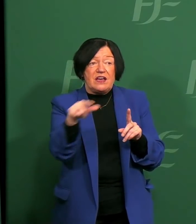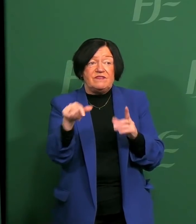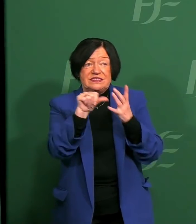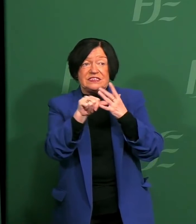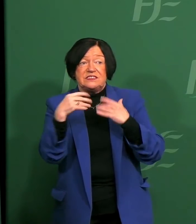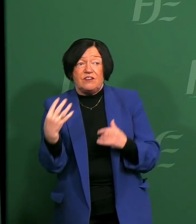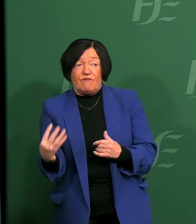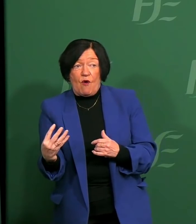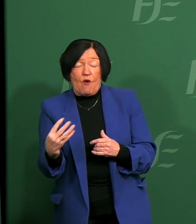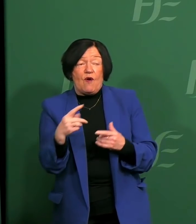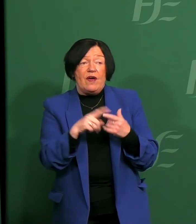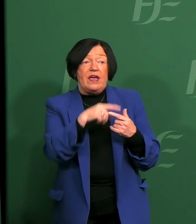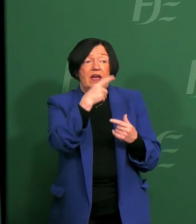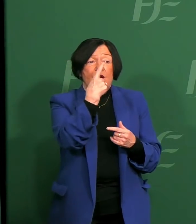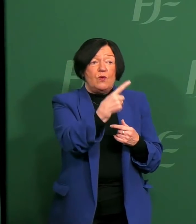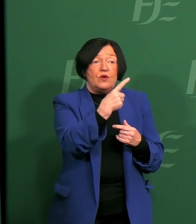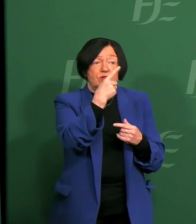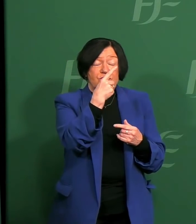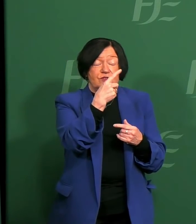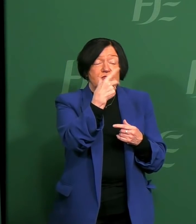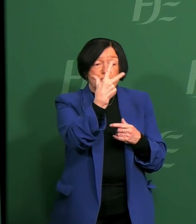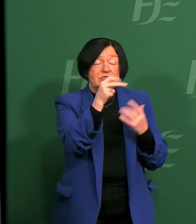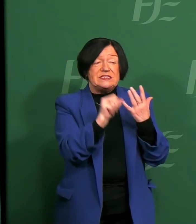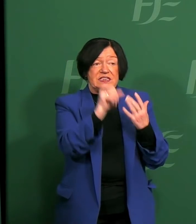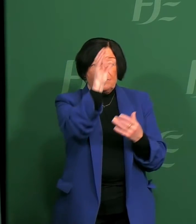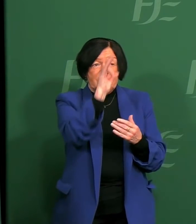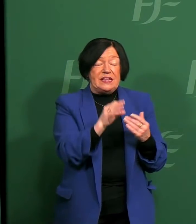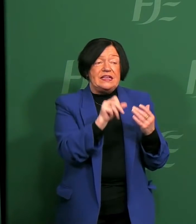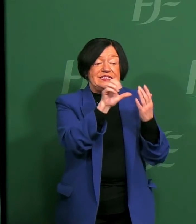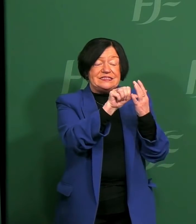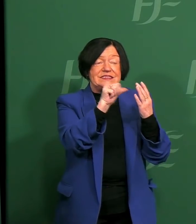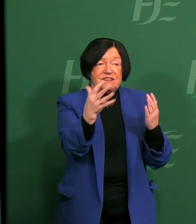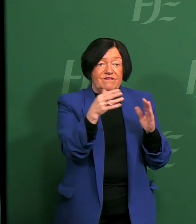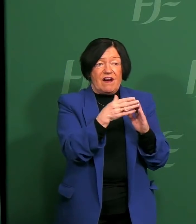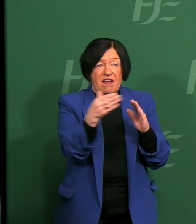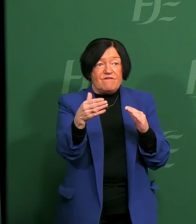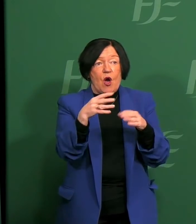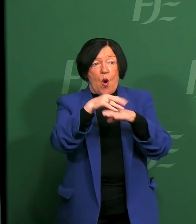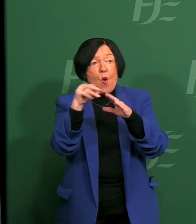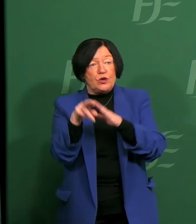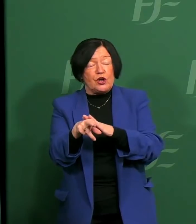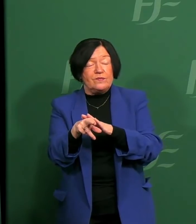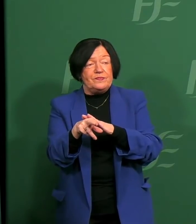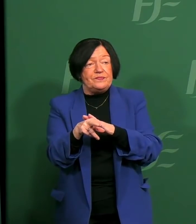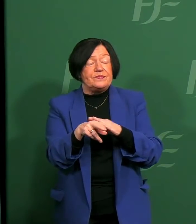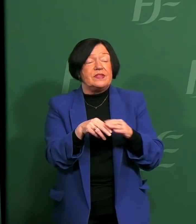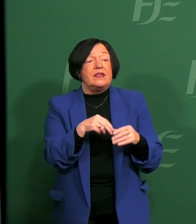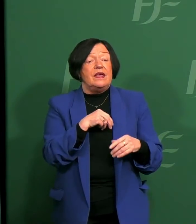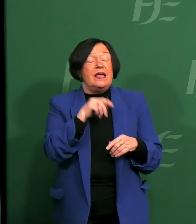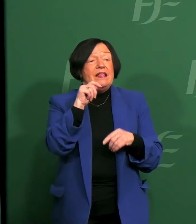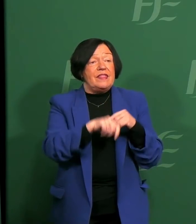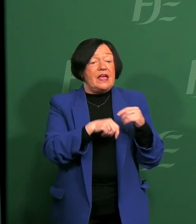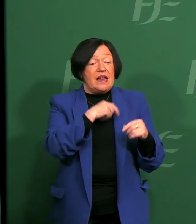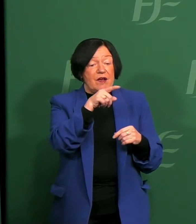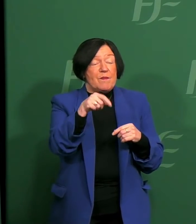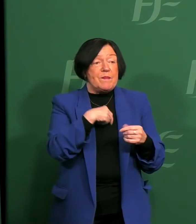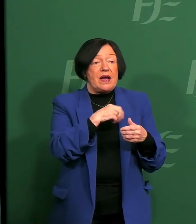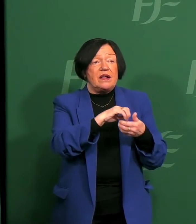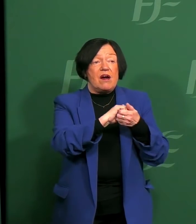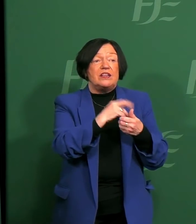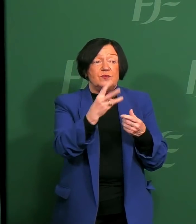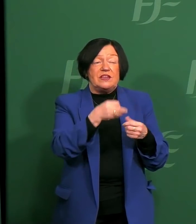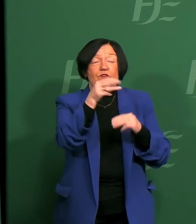64, and 36% in the ages 65 and over. Finally, on testing, my colleague will give you some